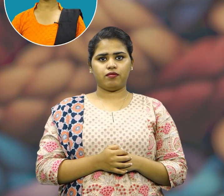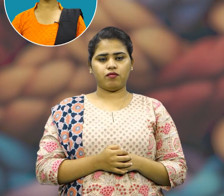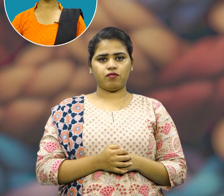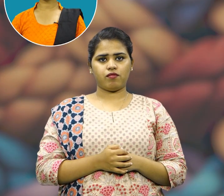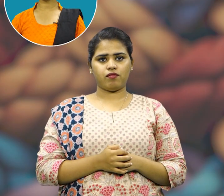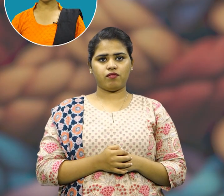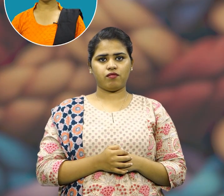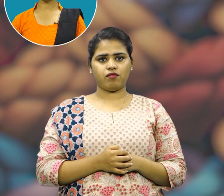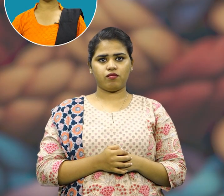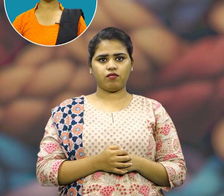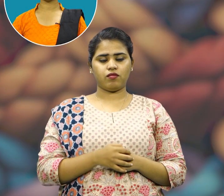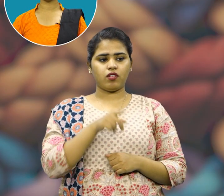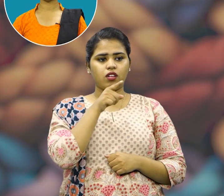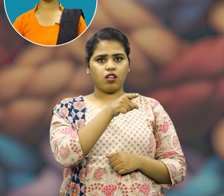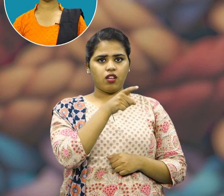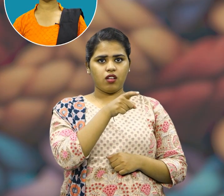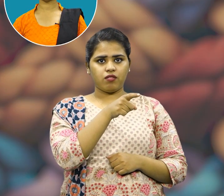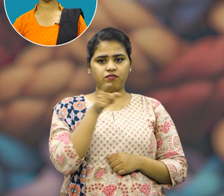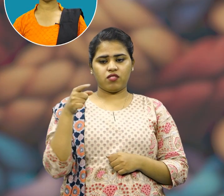Rayon is cheaper than silk.